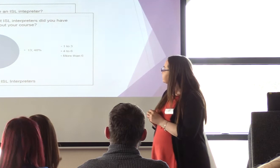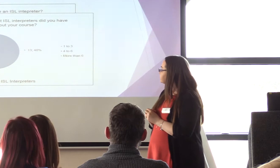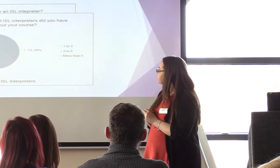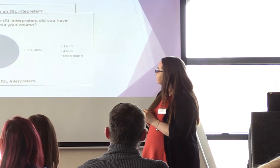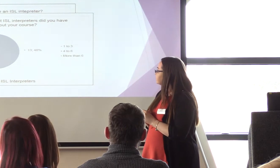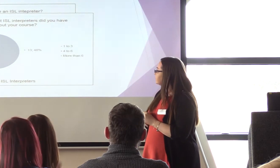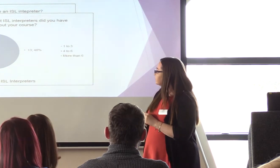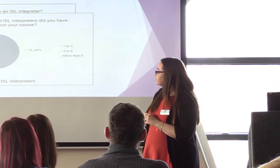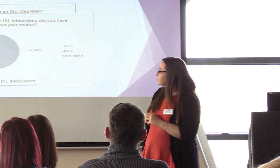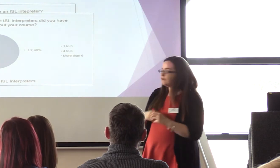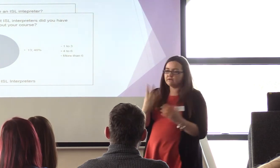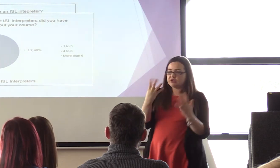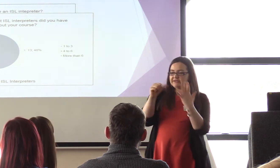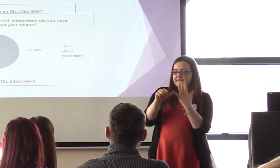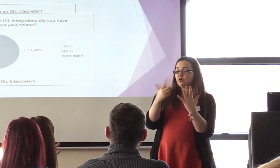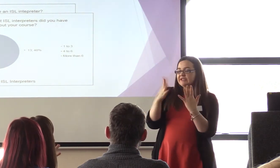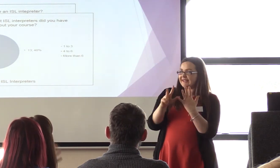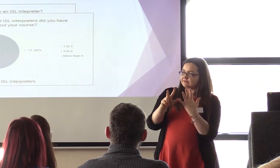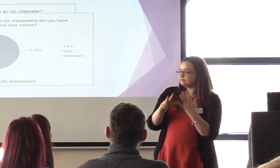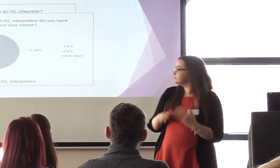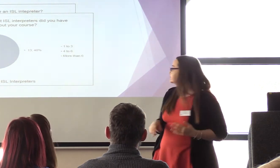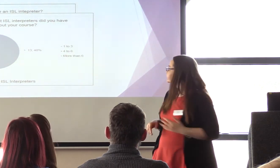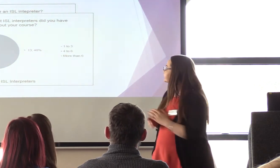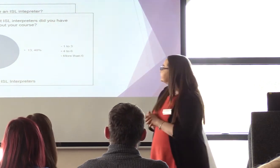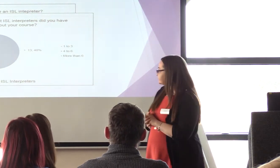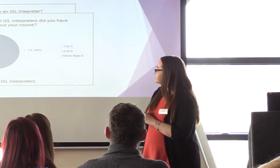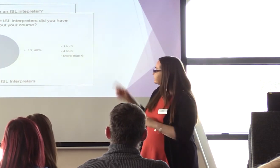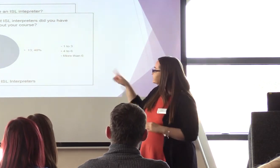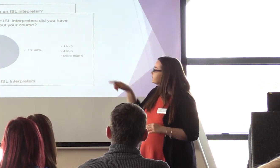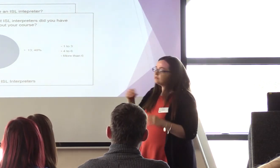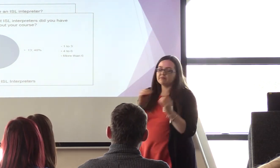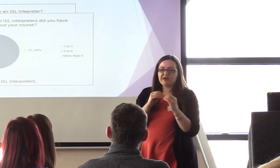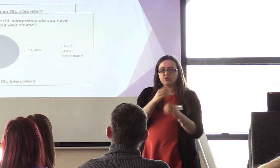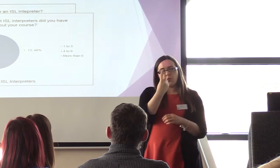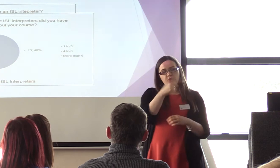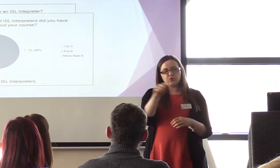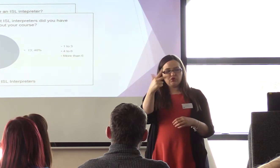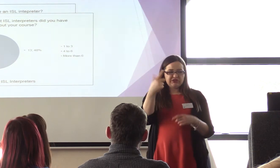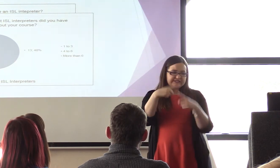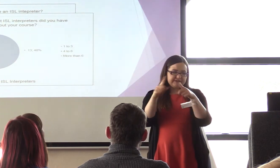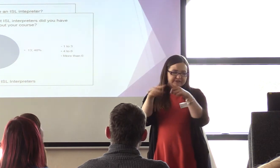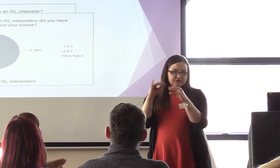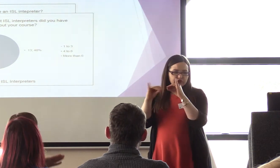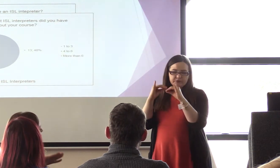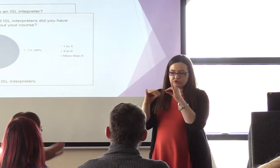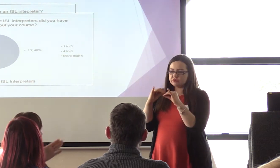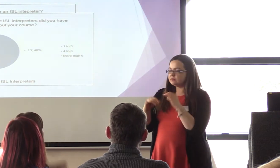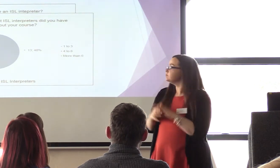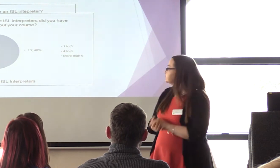46%, is it 46? Sorry, 48% said that they used between 1 and 3